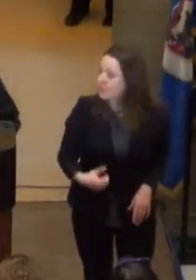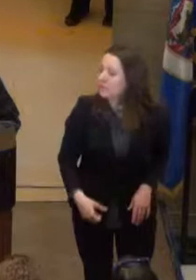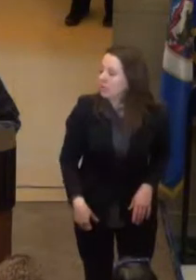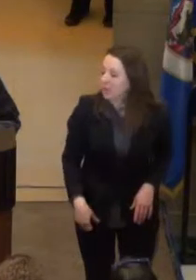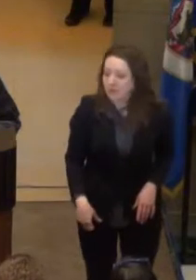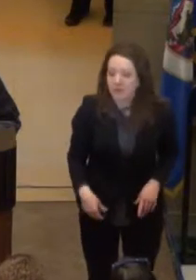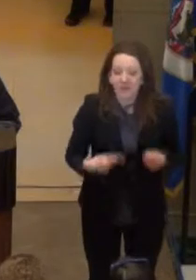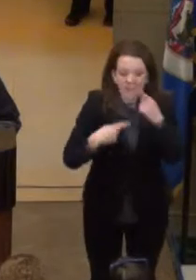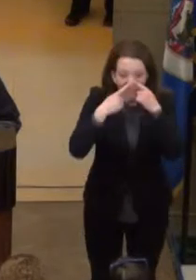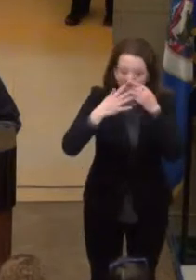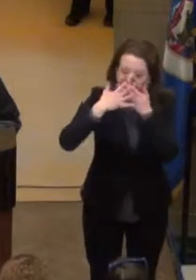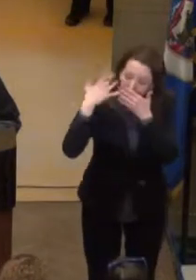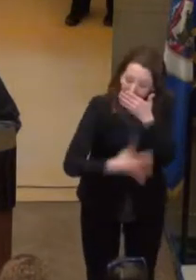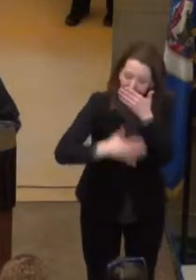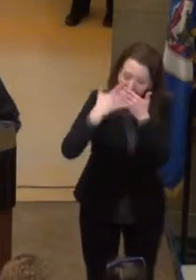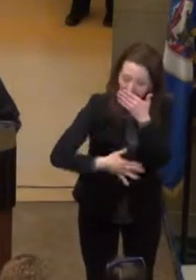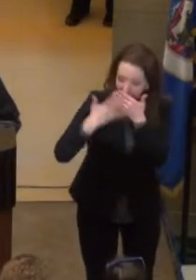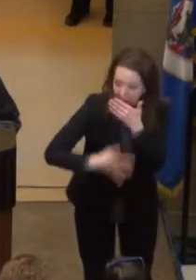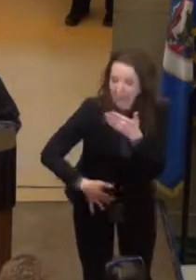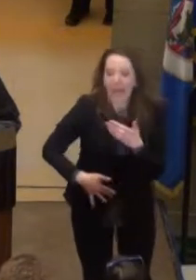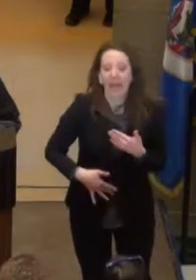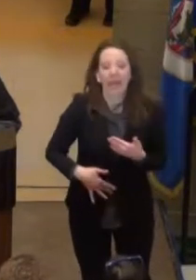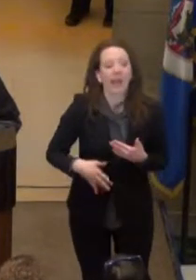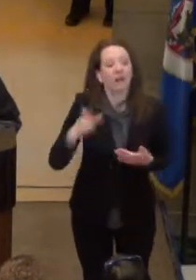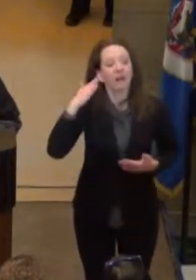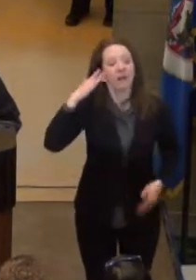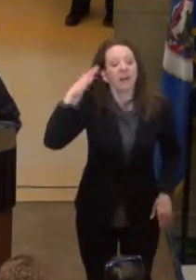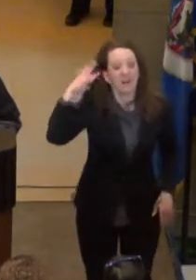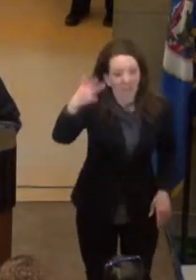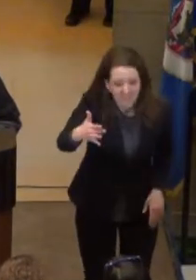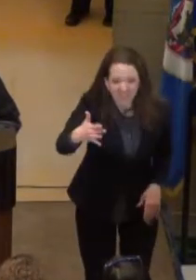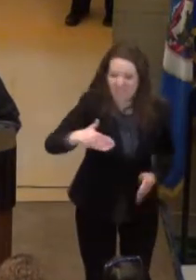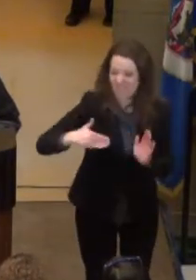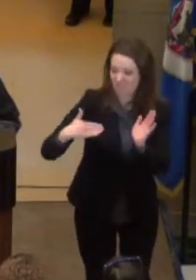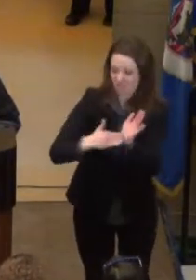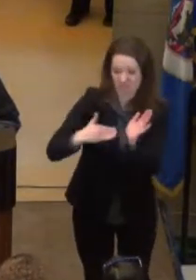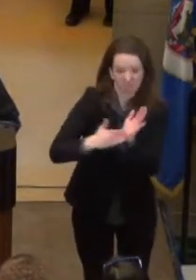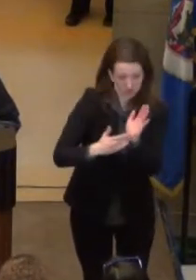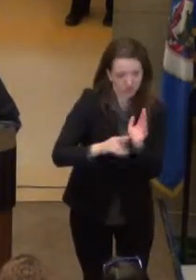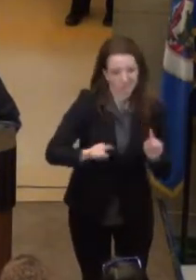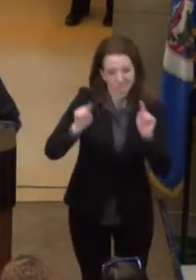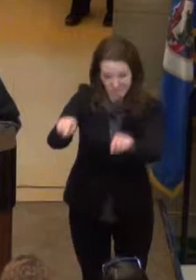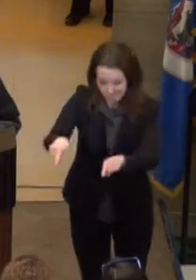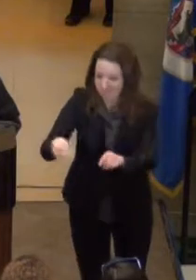and made my nose bleed. Later, a doctor told me